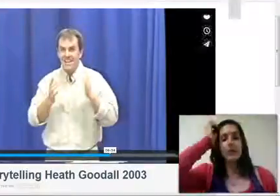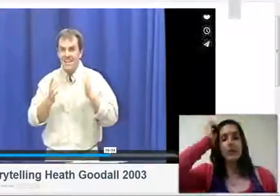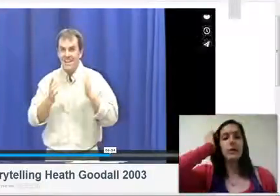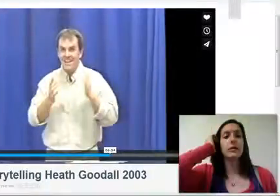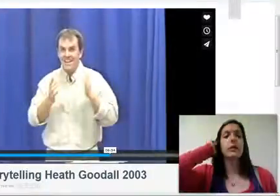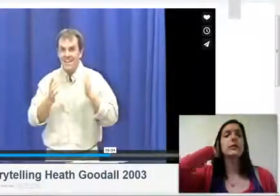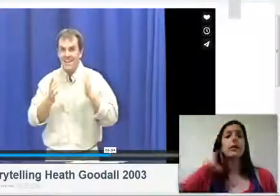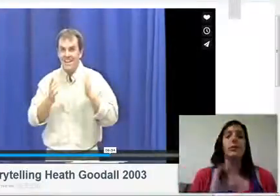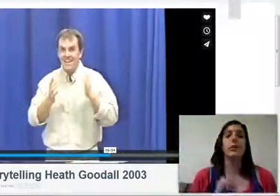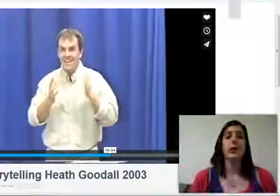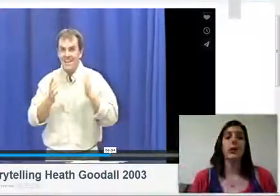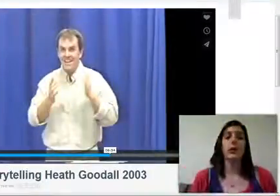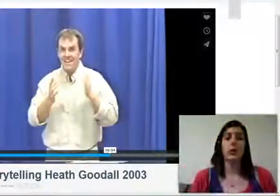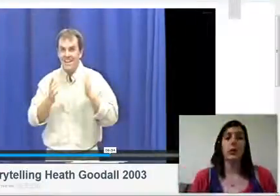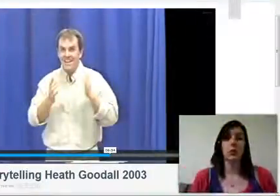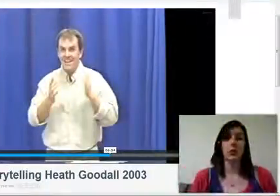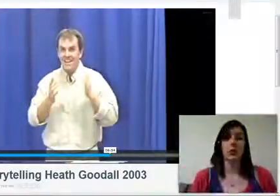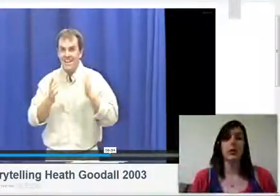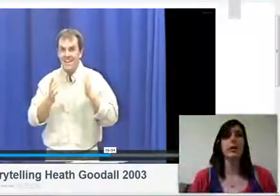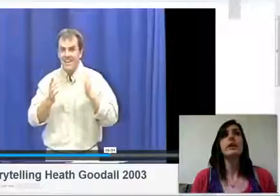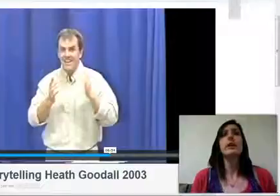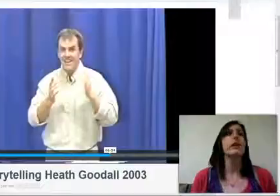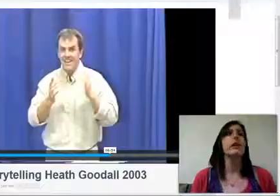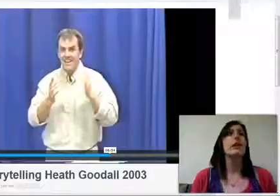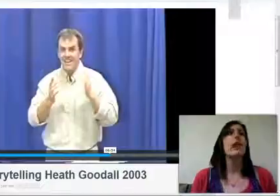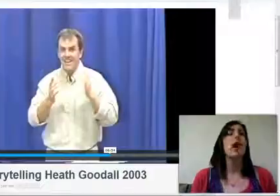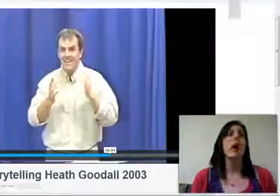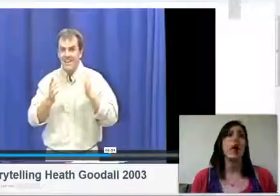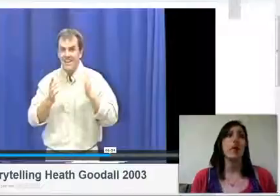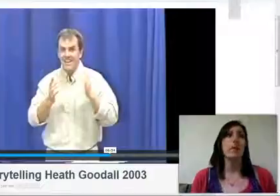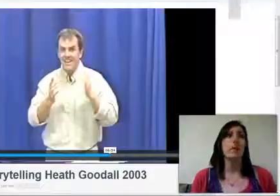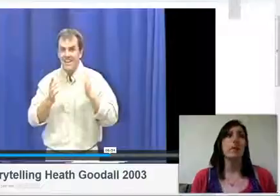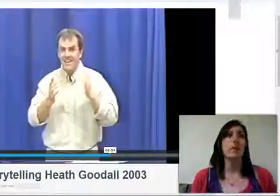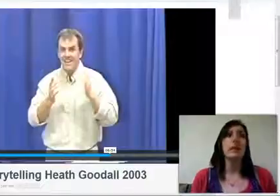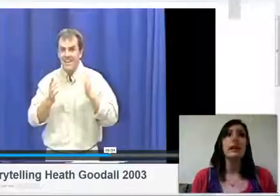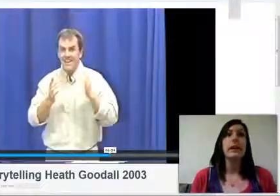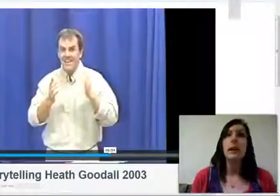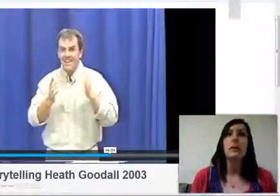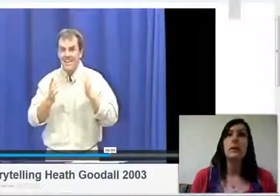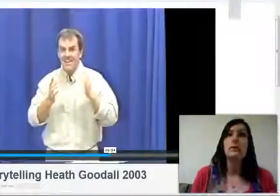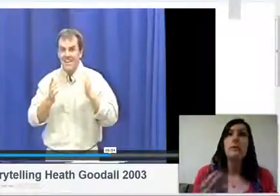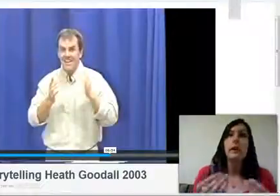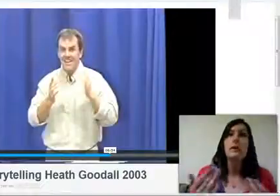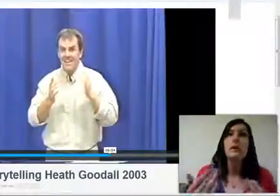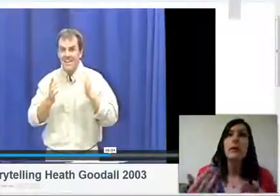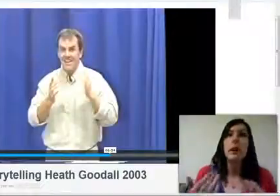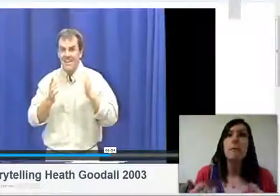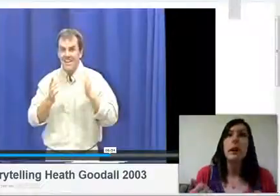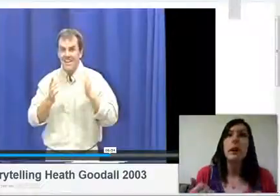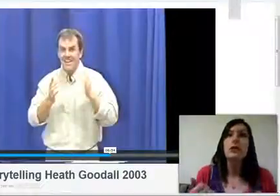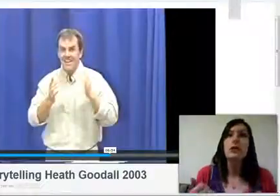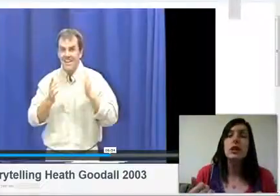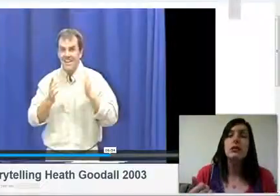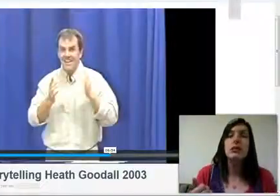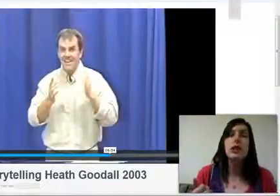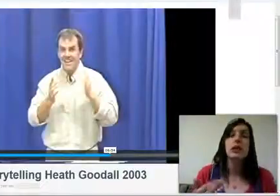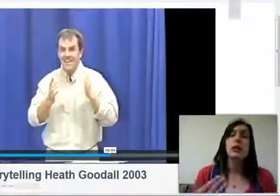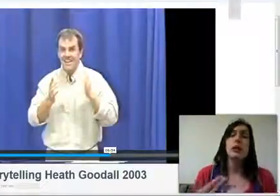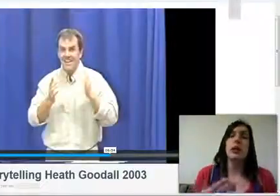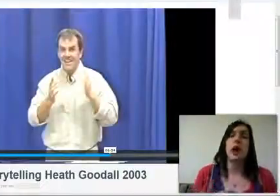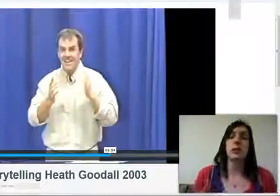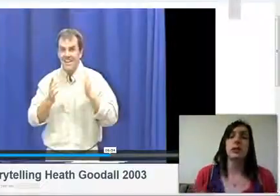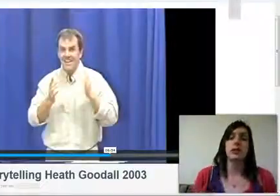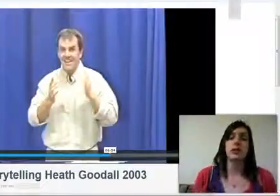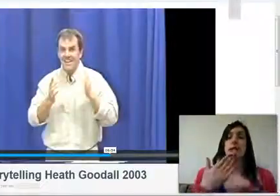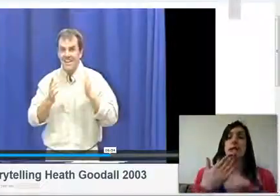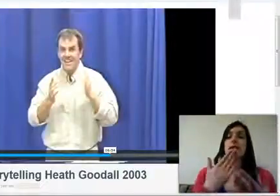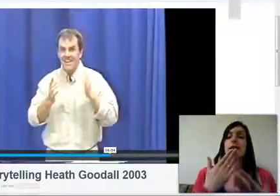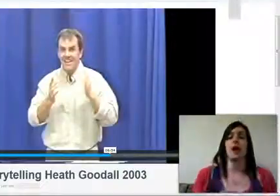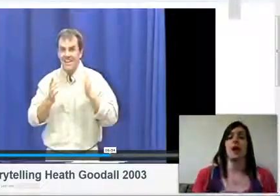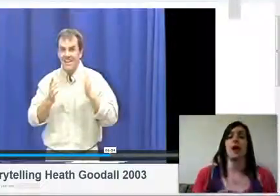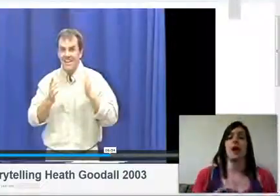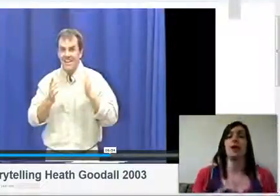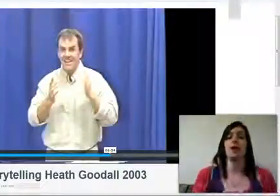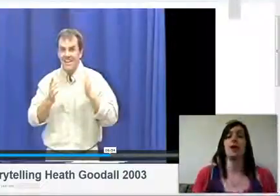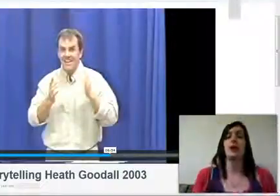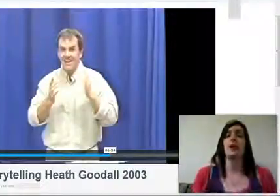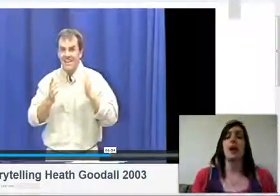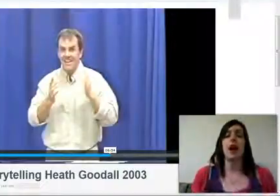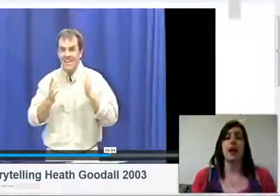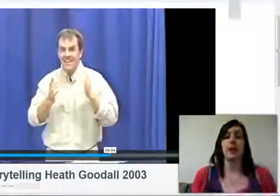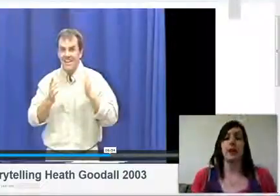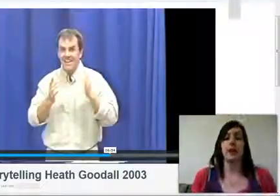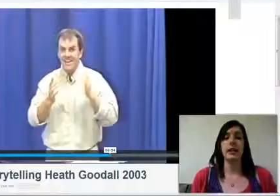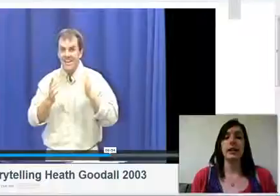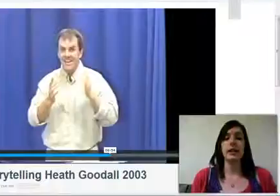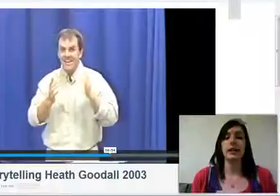Again, just kind of like what he did at the beginning, where he kind of was waiting for that back channeling, and once he did, he signed